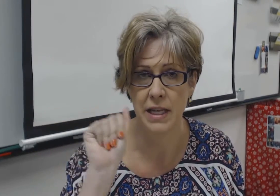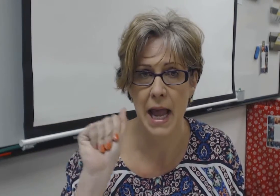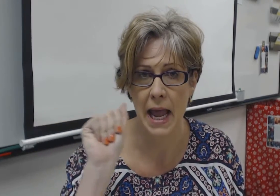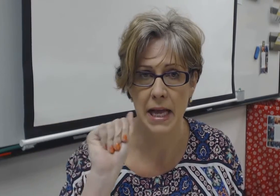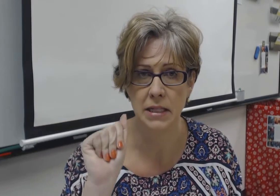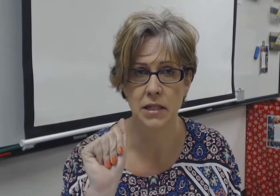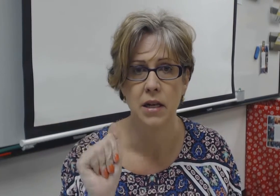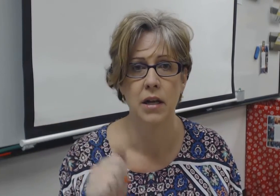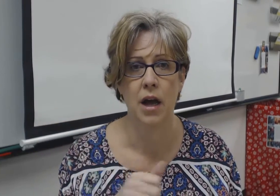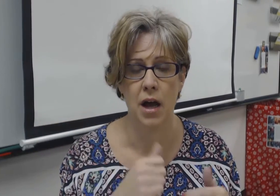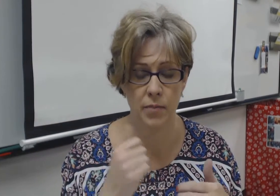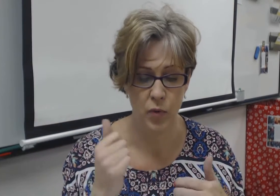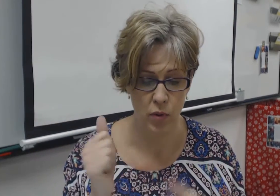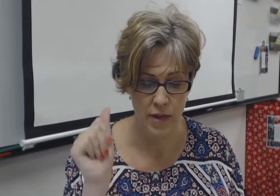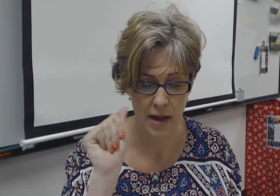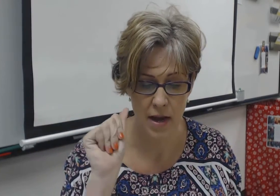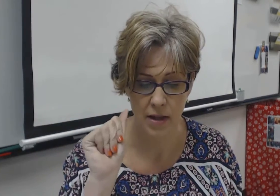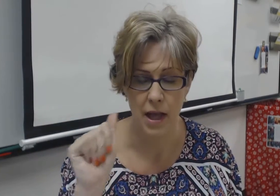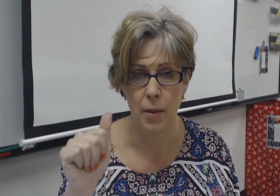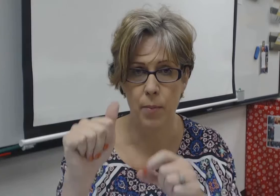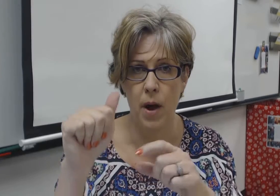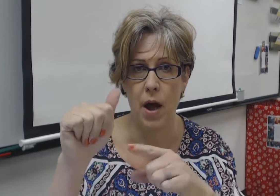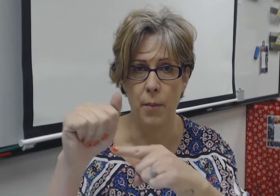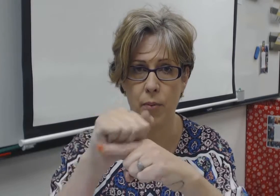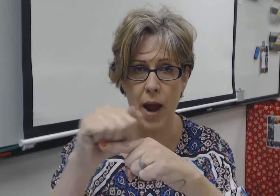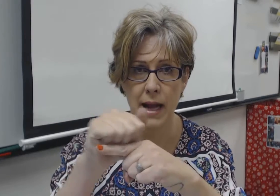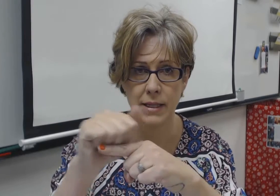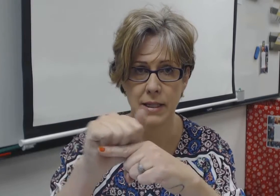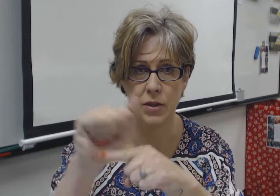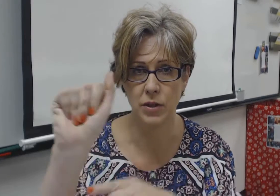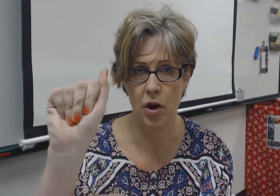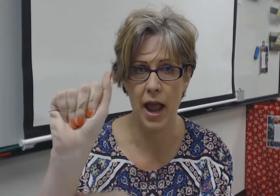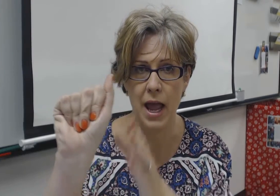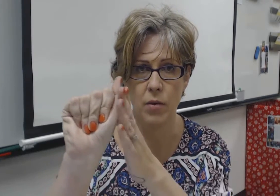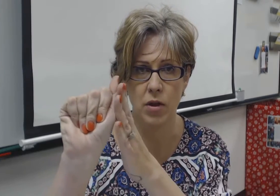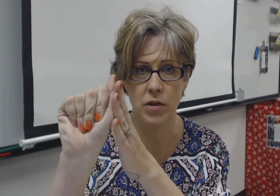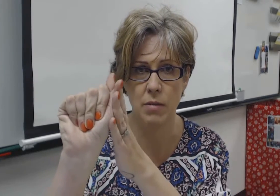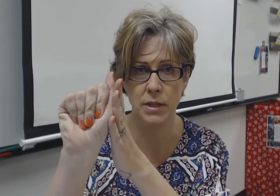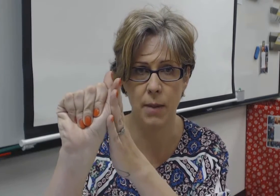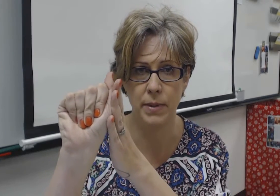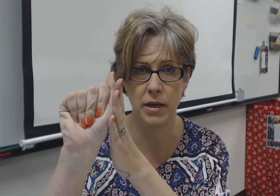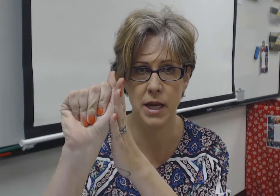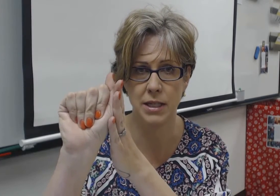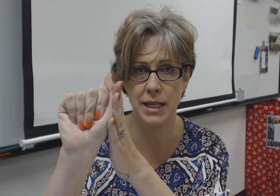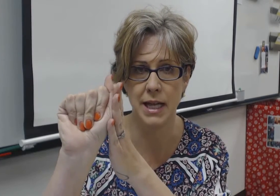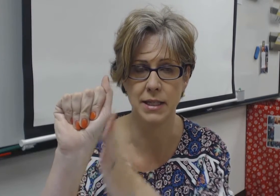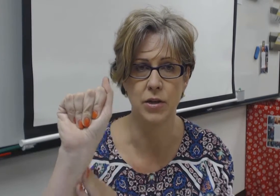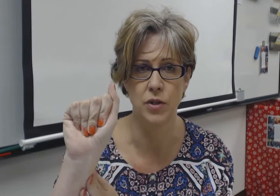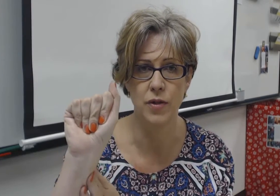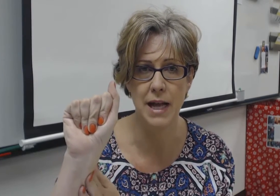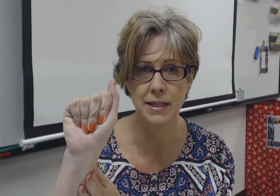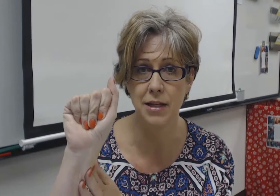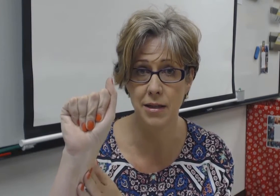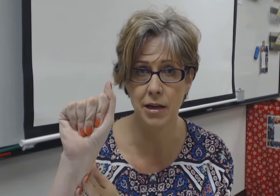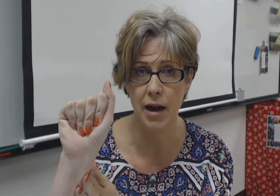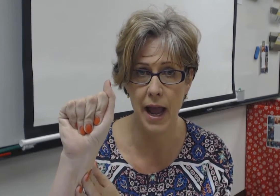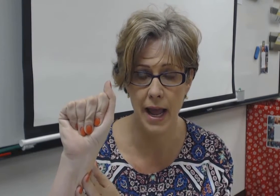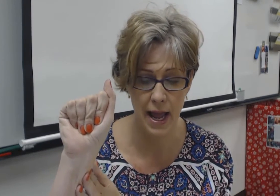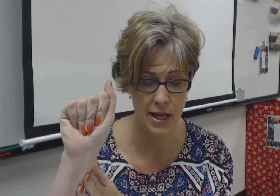see ant, that kind of thing, practice. So it's our A with our thumb tucked against here. So that's a clear A hand